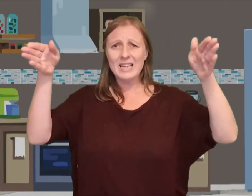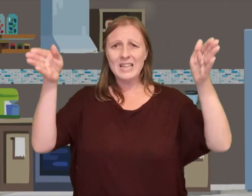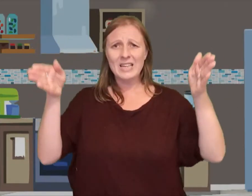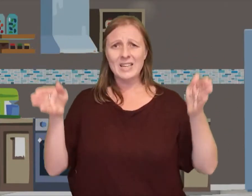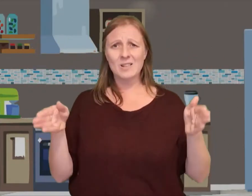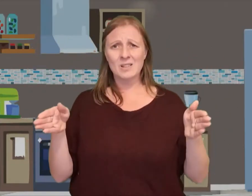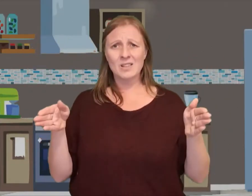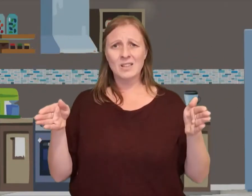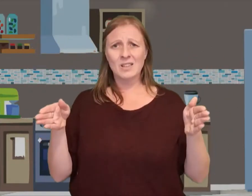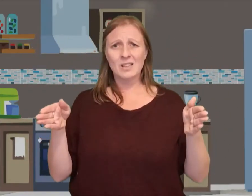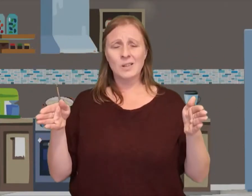A&E.